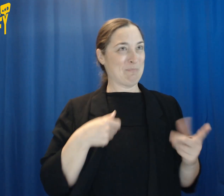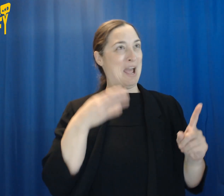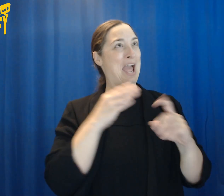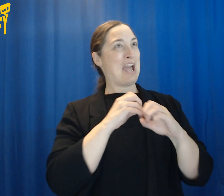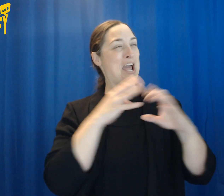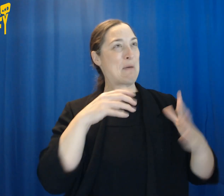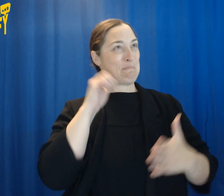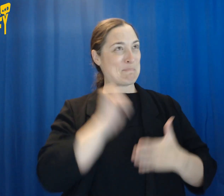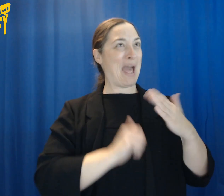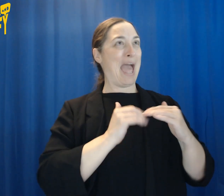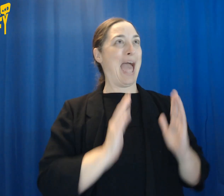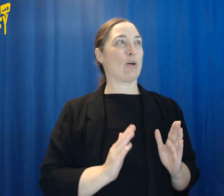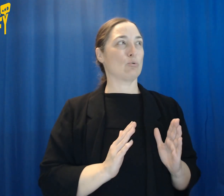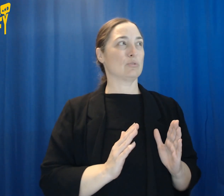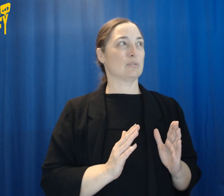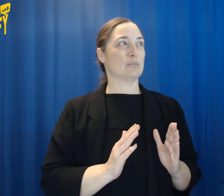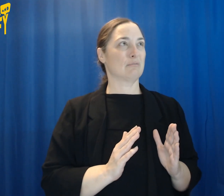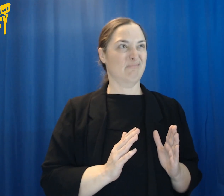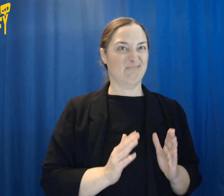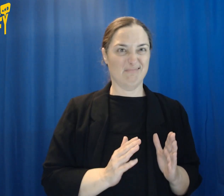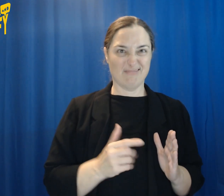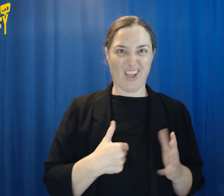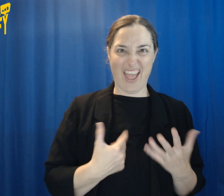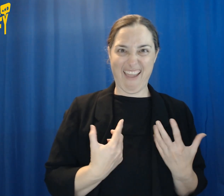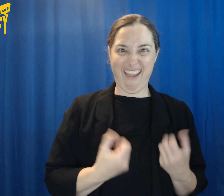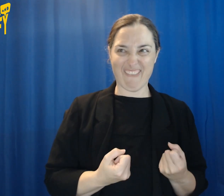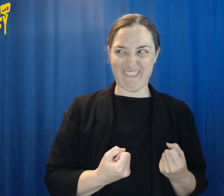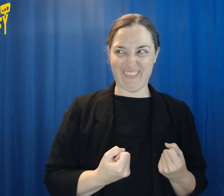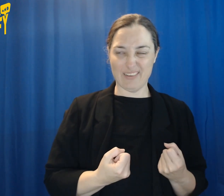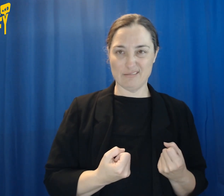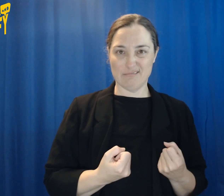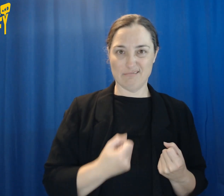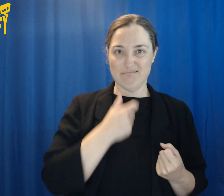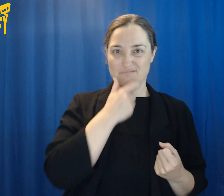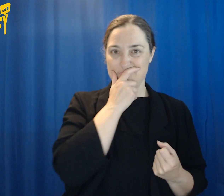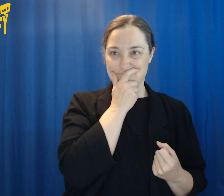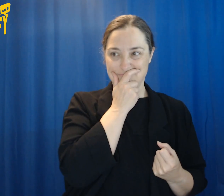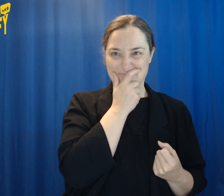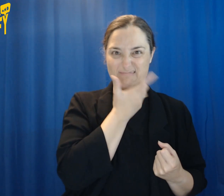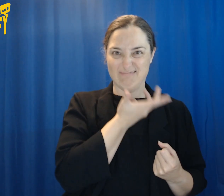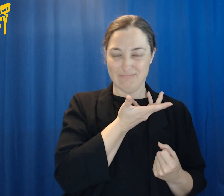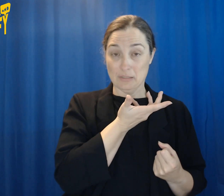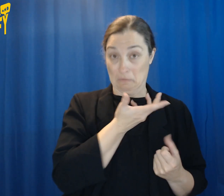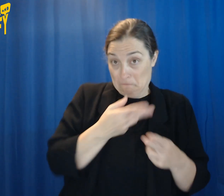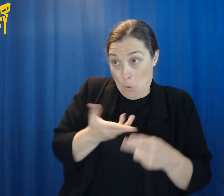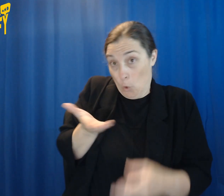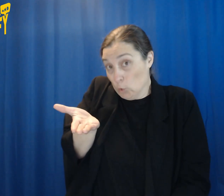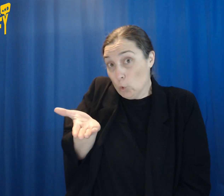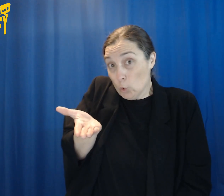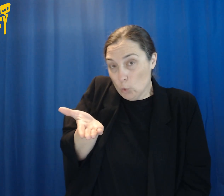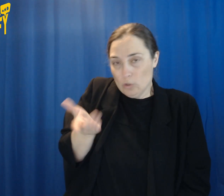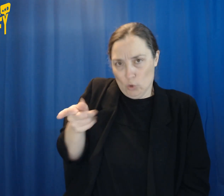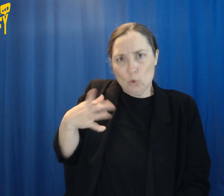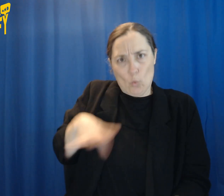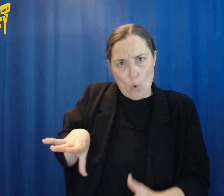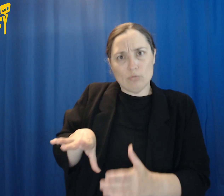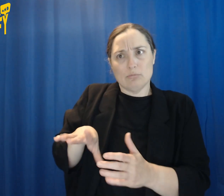like now that I've already accomplished what I wanted to do? So for you, wanting to be a writer, do you want to